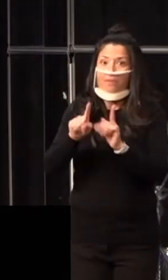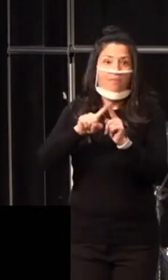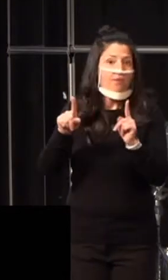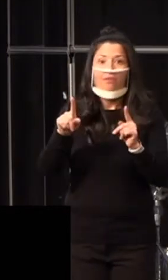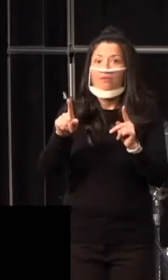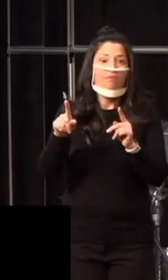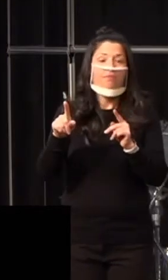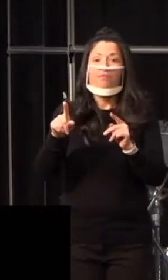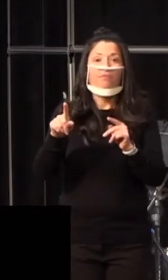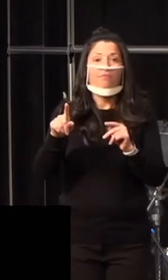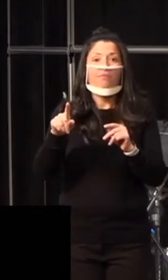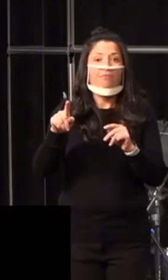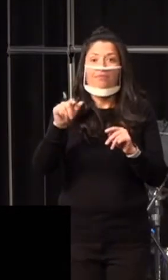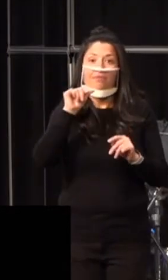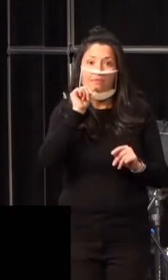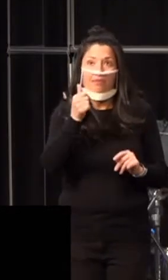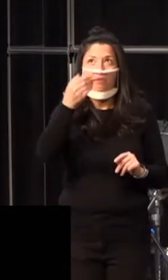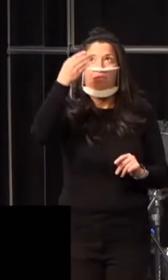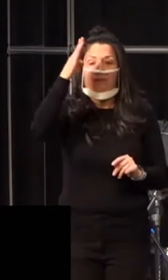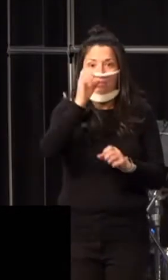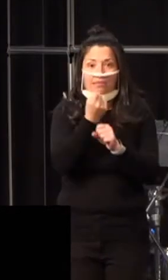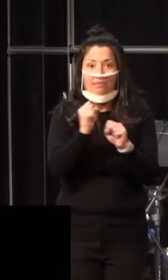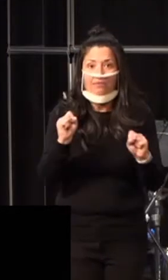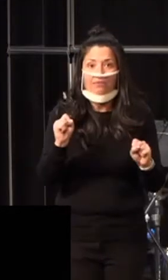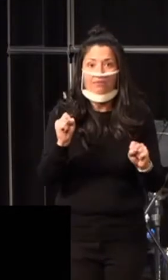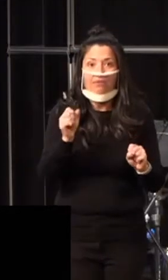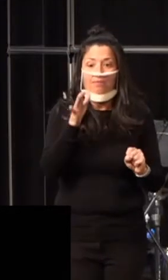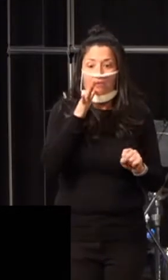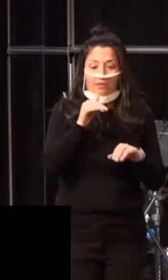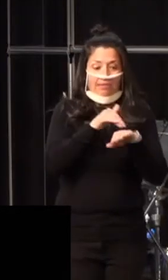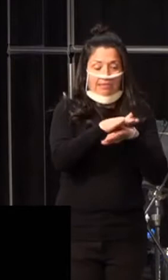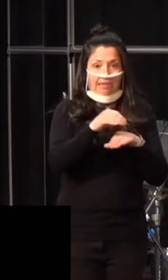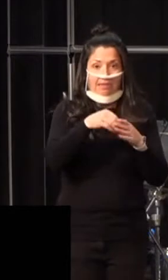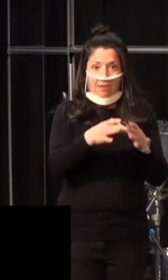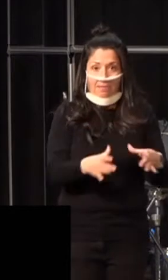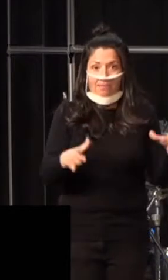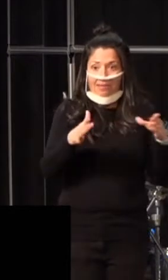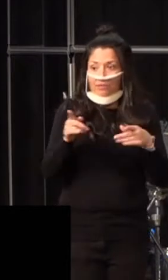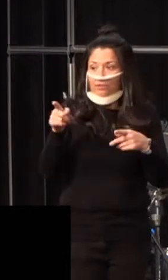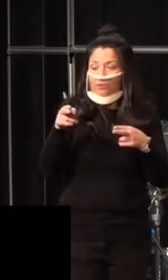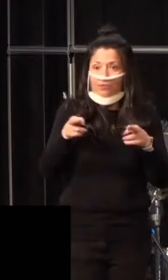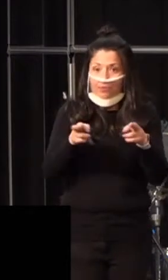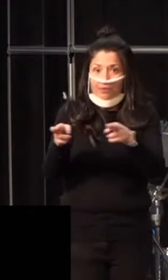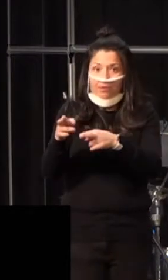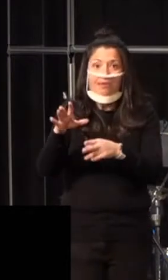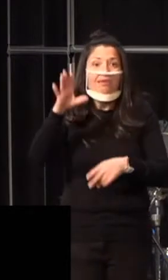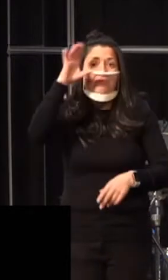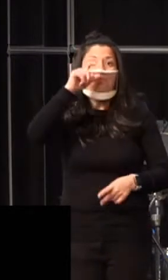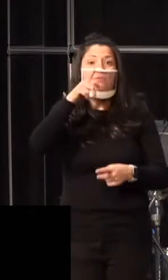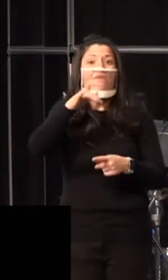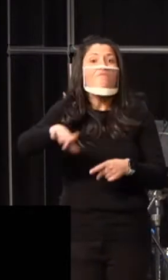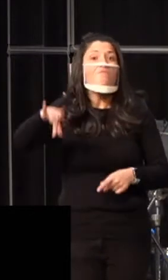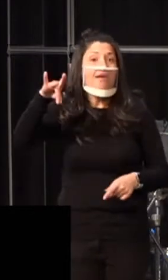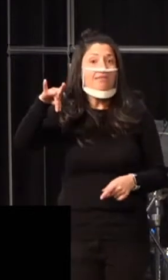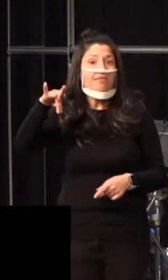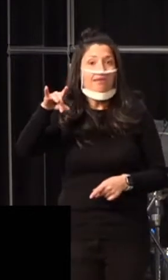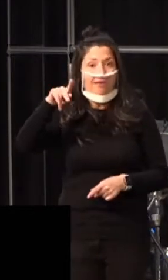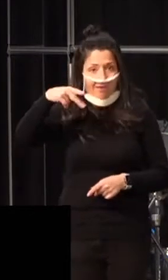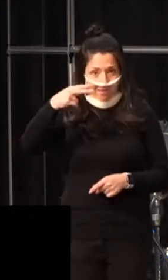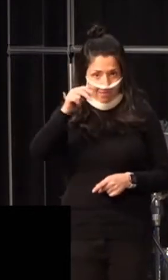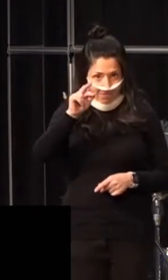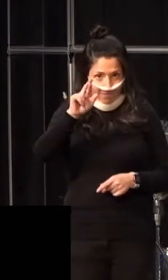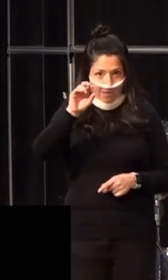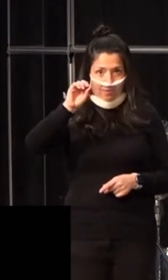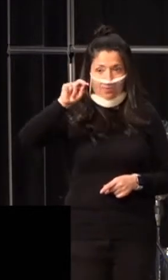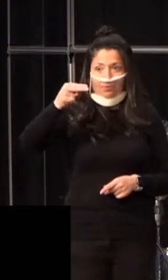him through his mother sending him in this basket down the river. And guess who finds him? Pharaoh's daughter. So it's